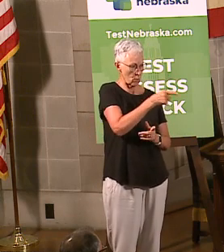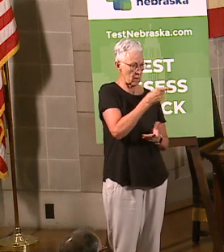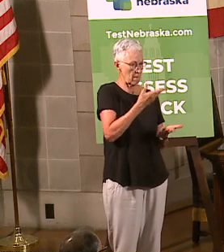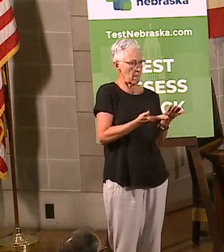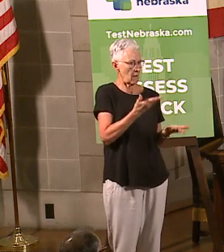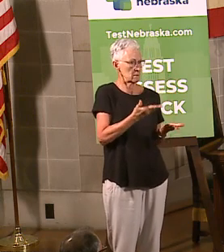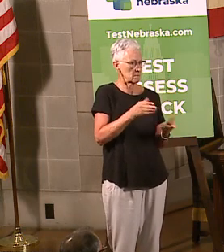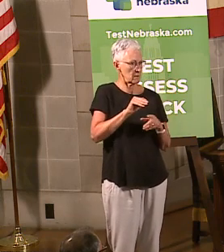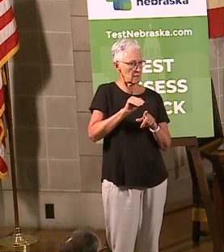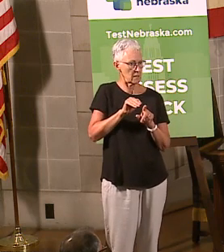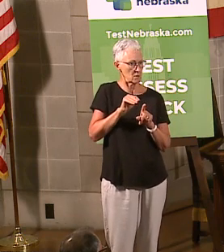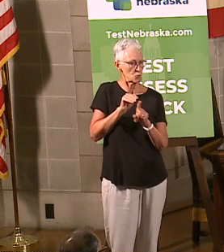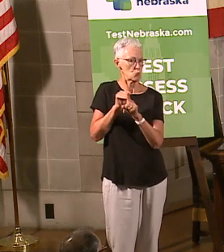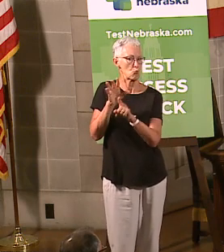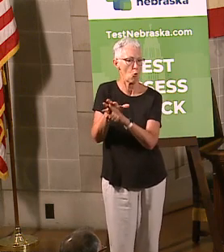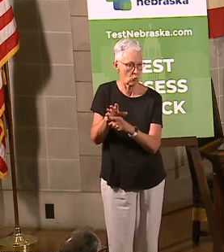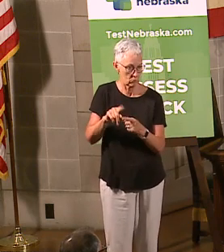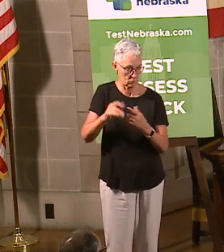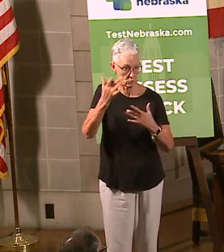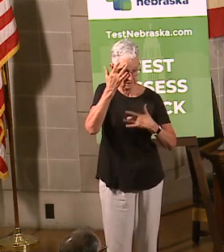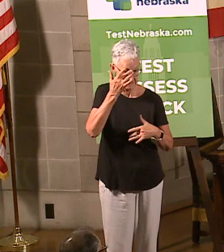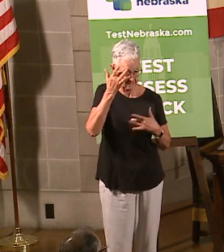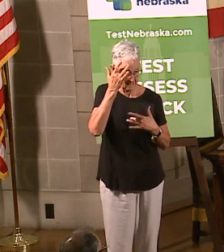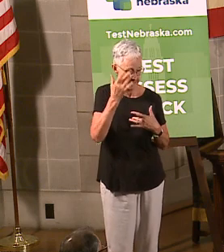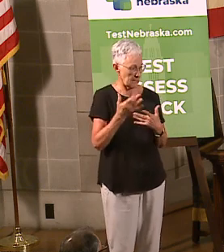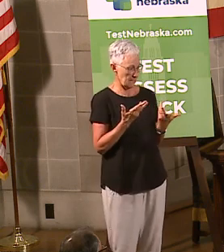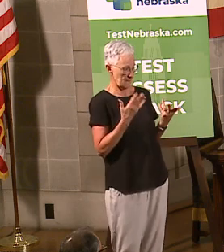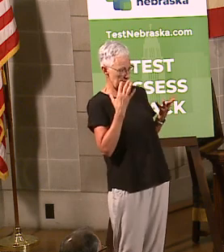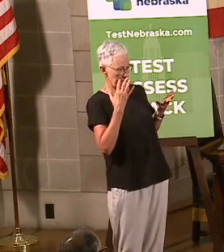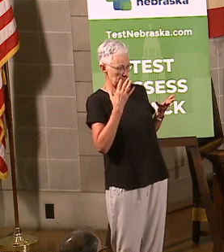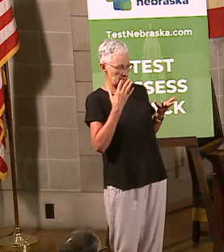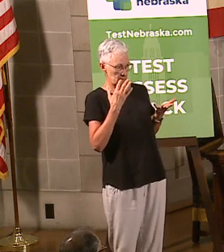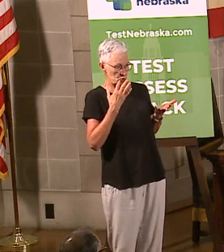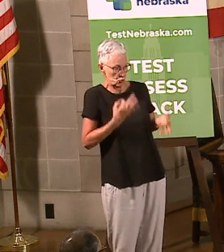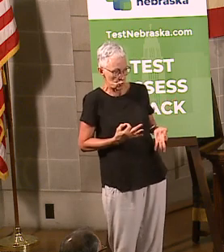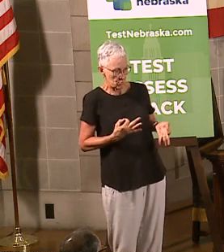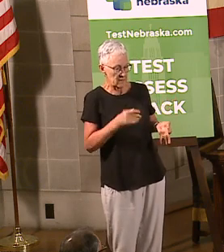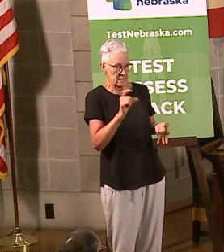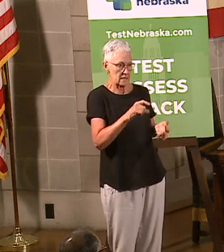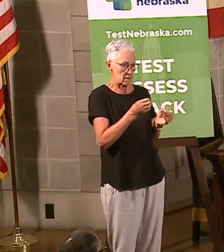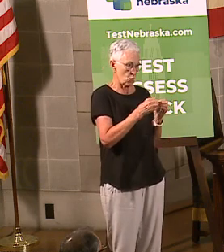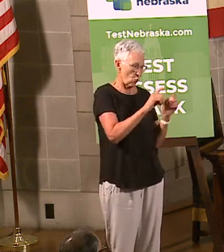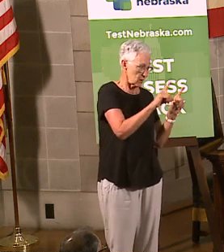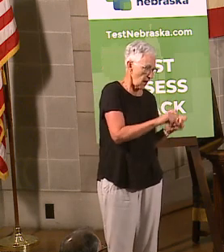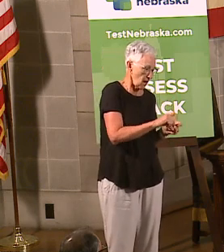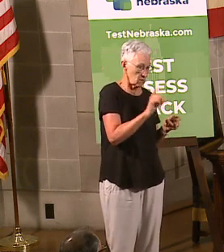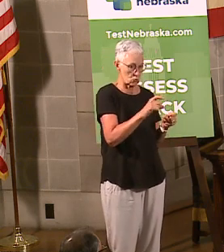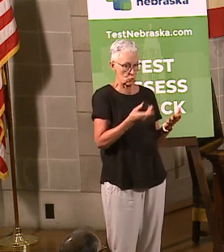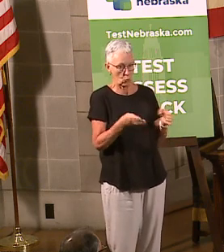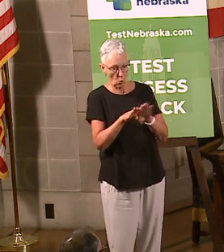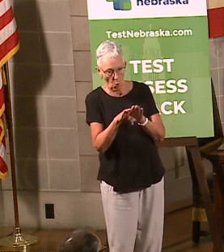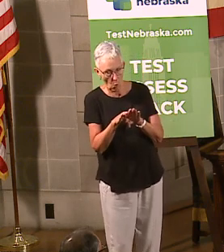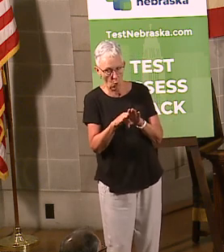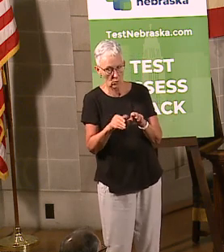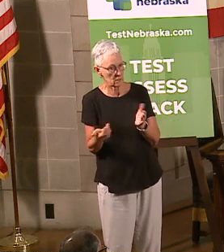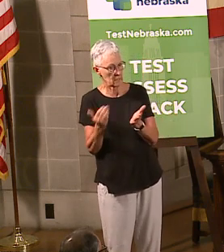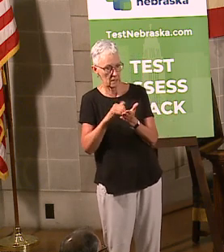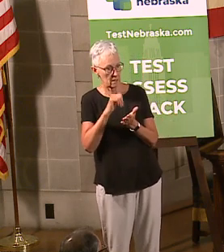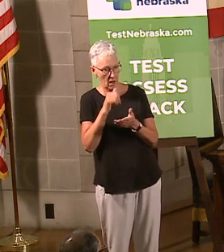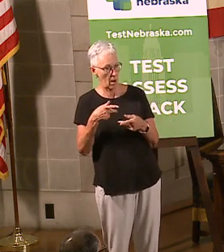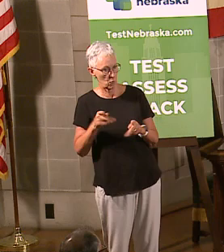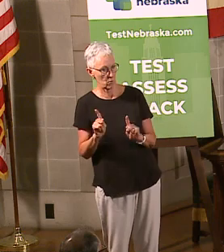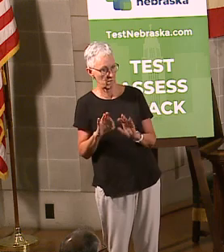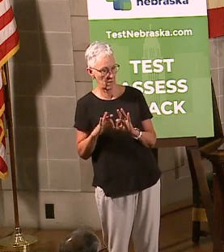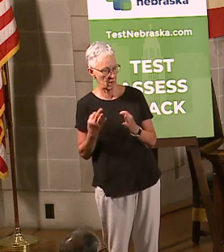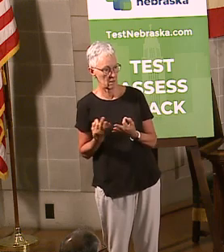facility, and just if, depending on the situation, the exposure level, all of those different things, then it may